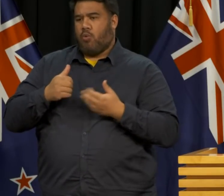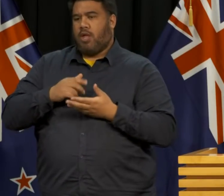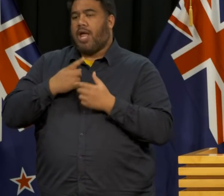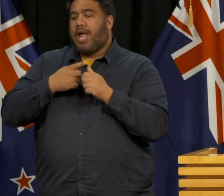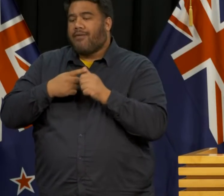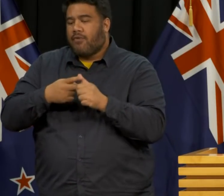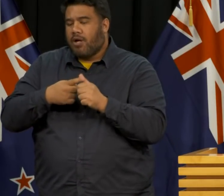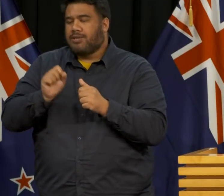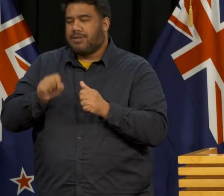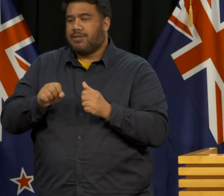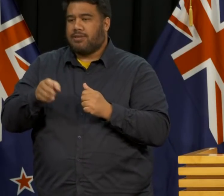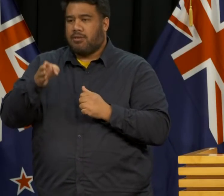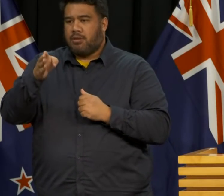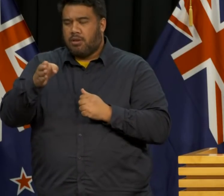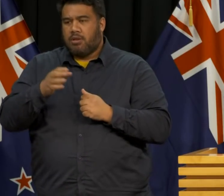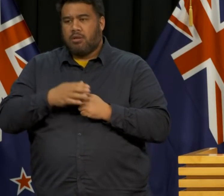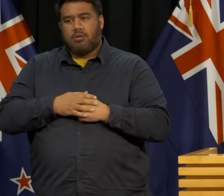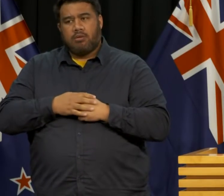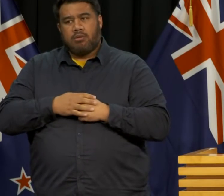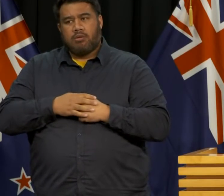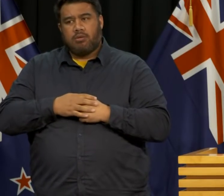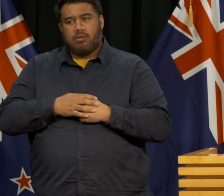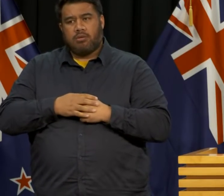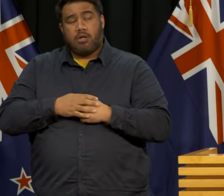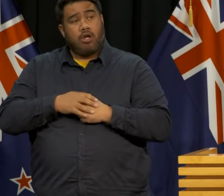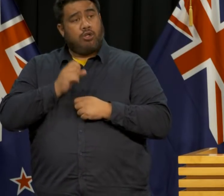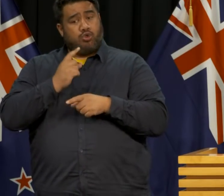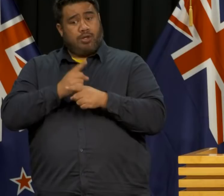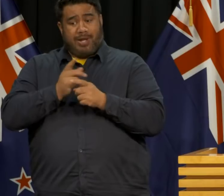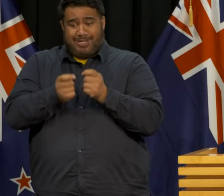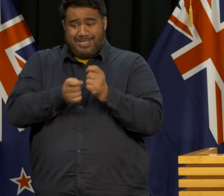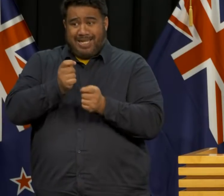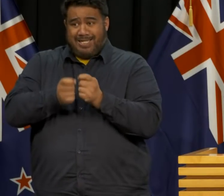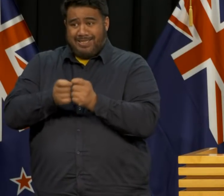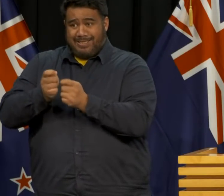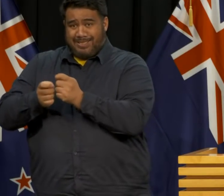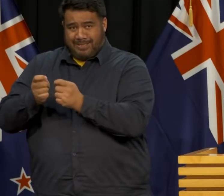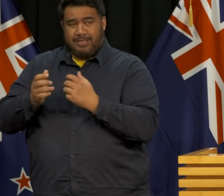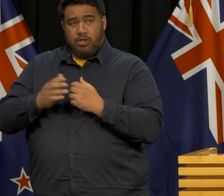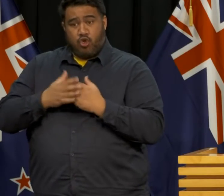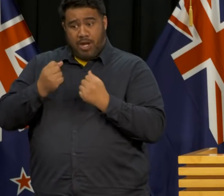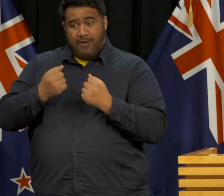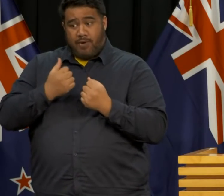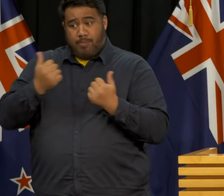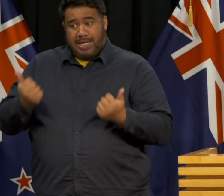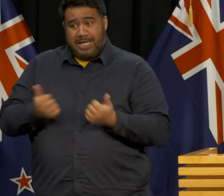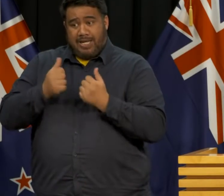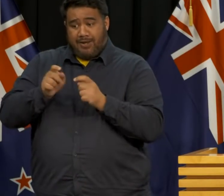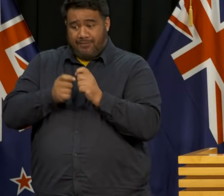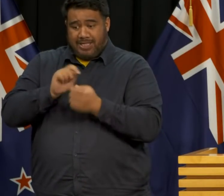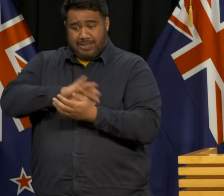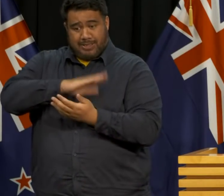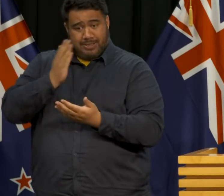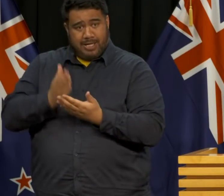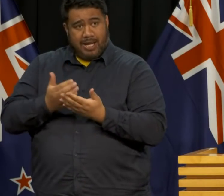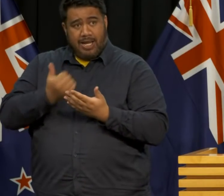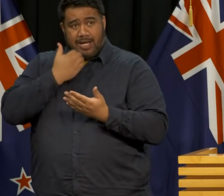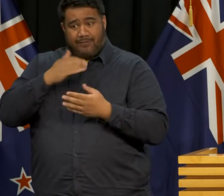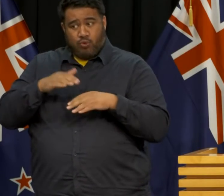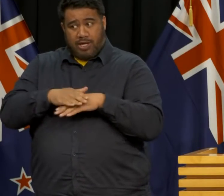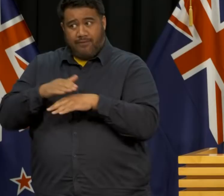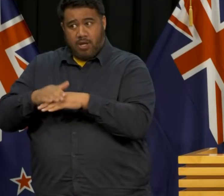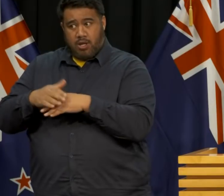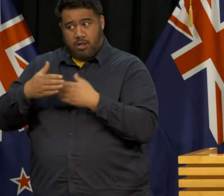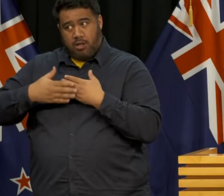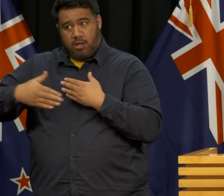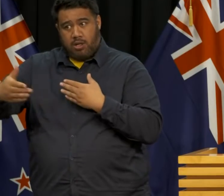that. And looking for testing in terms of the apparatus that we need to perform tests. At the moment, as of today,